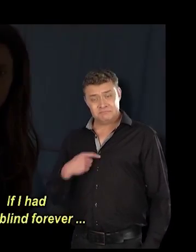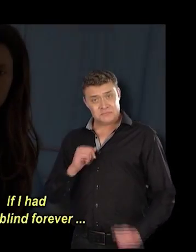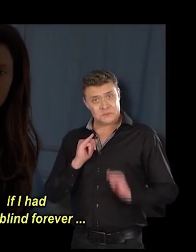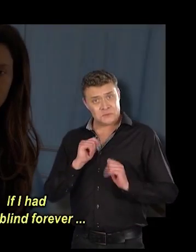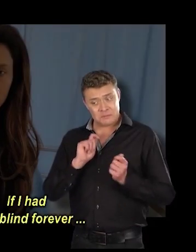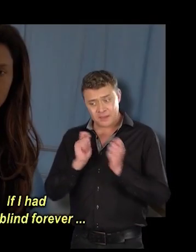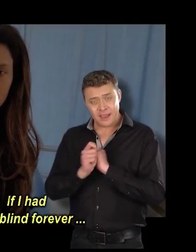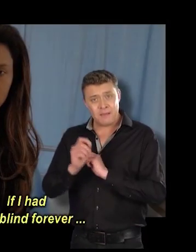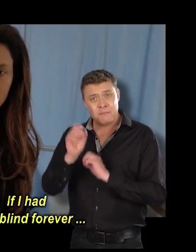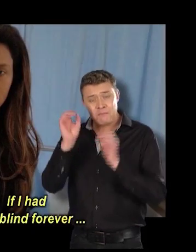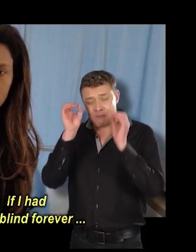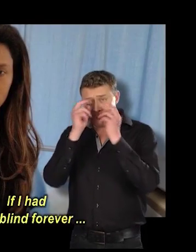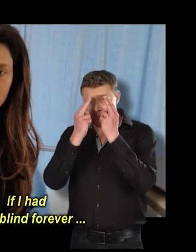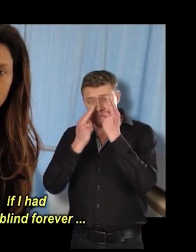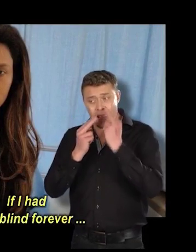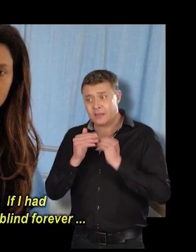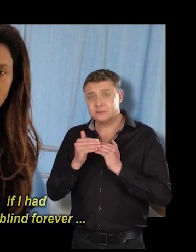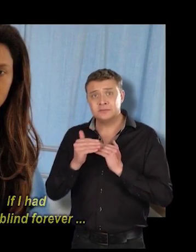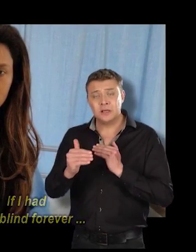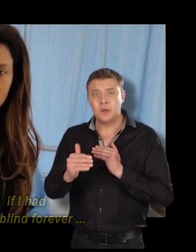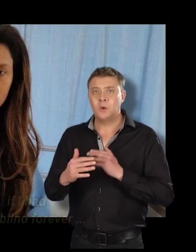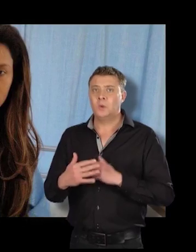And if I had to be blamed forever,